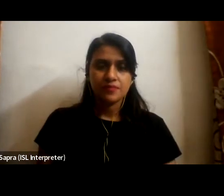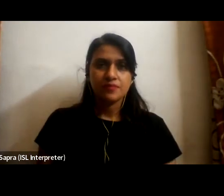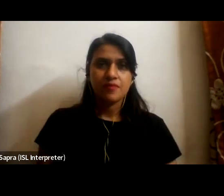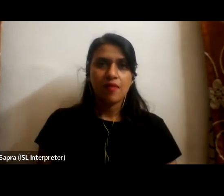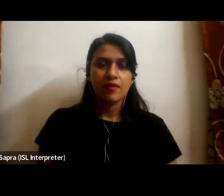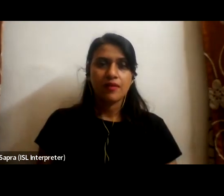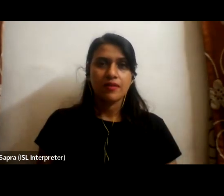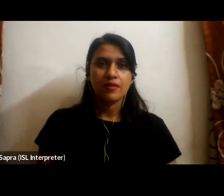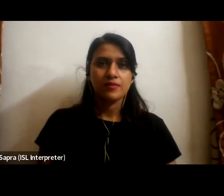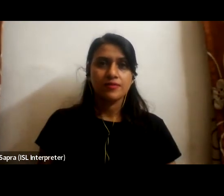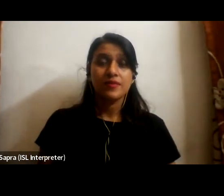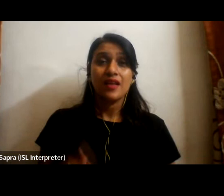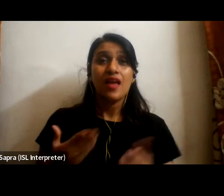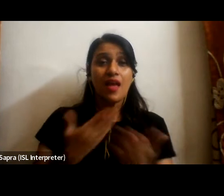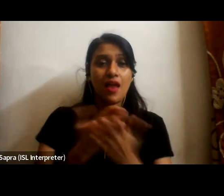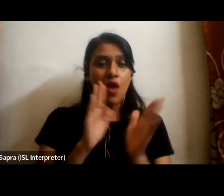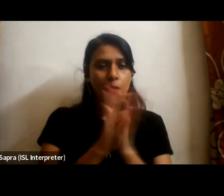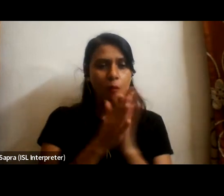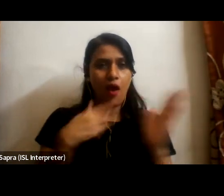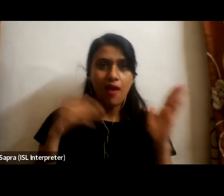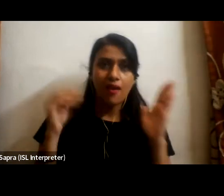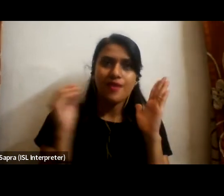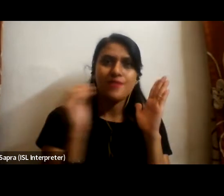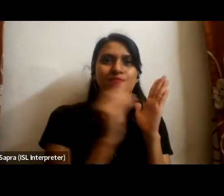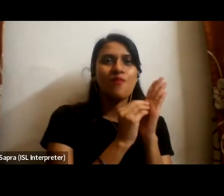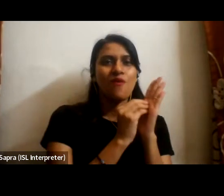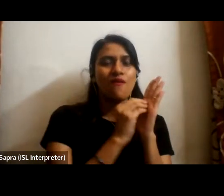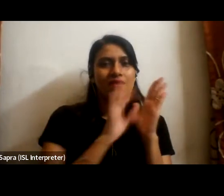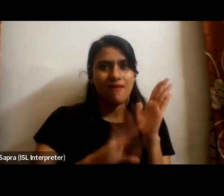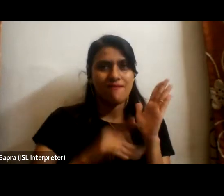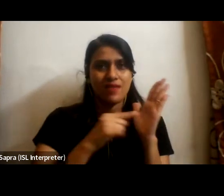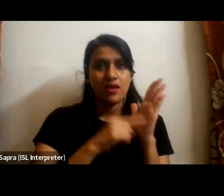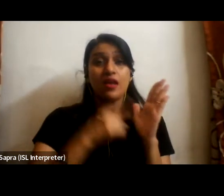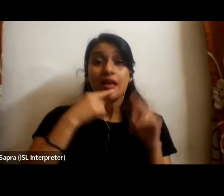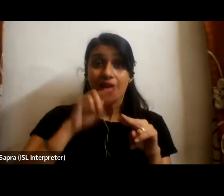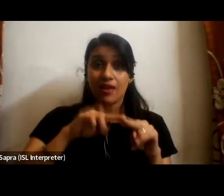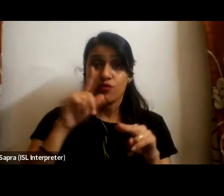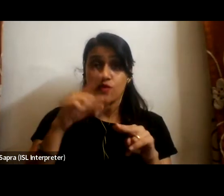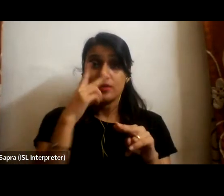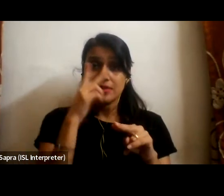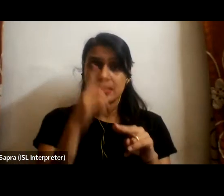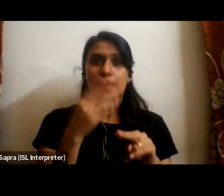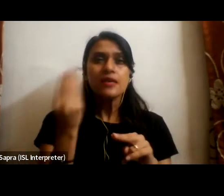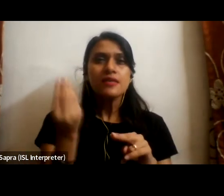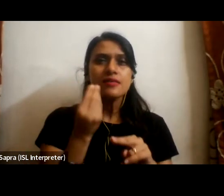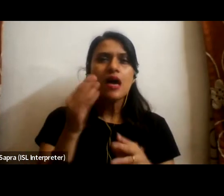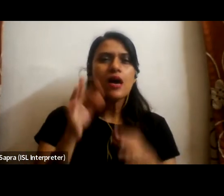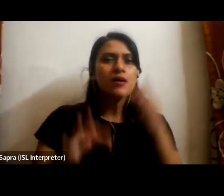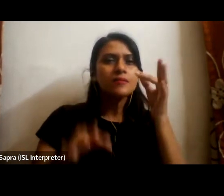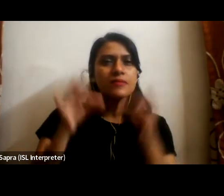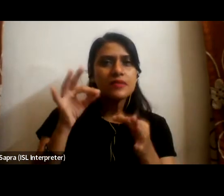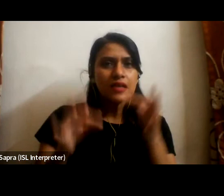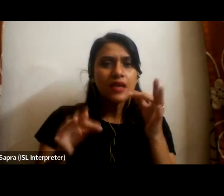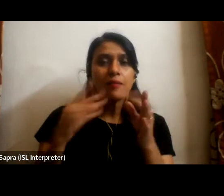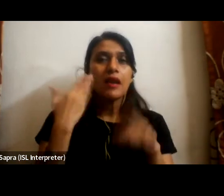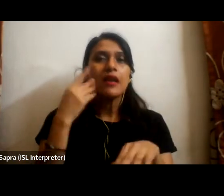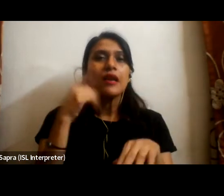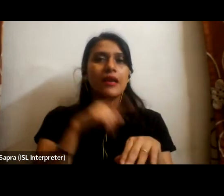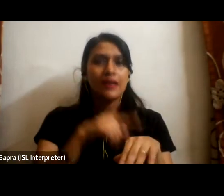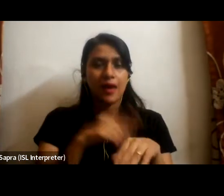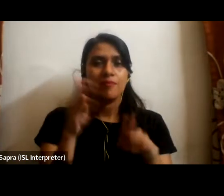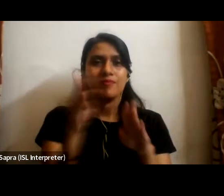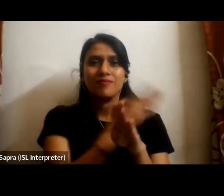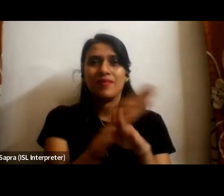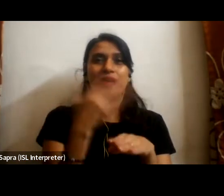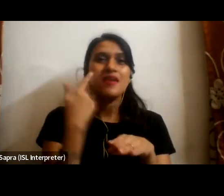we have quoted in the book, but if you look at some of the judgments coming out of the Supreme Court around that time